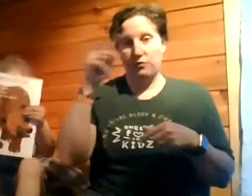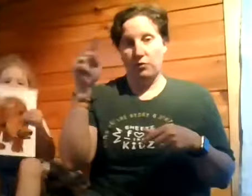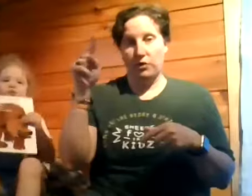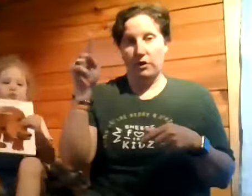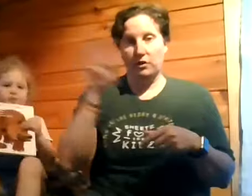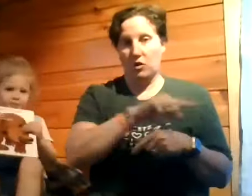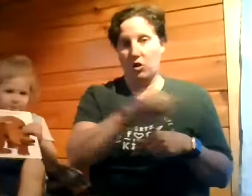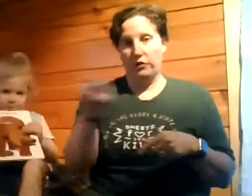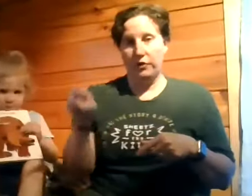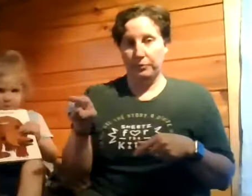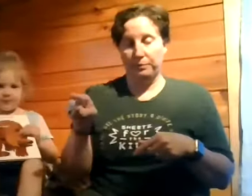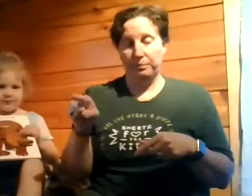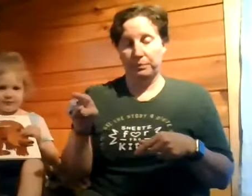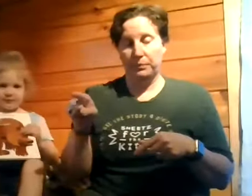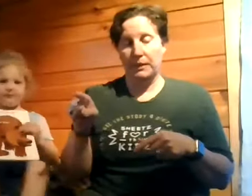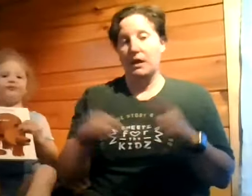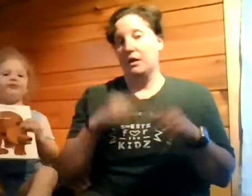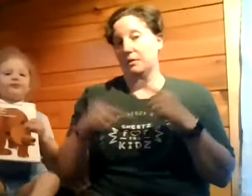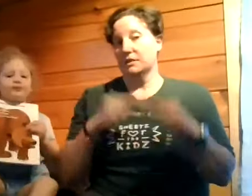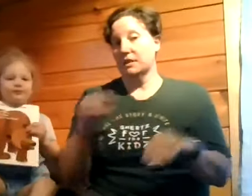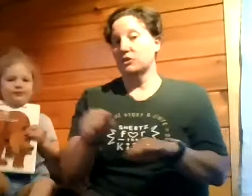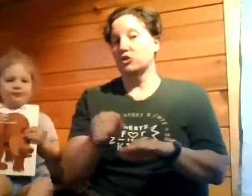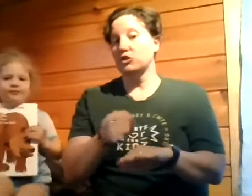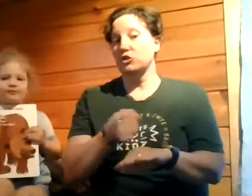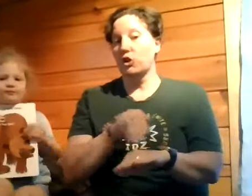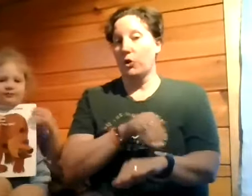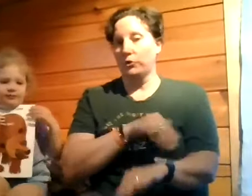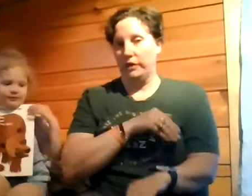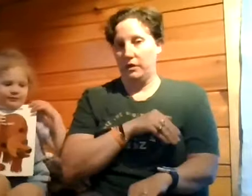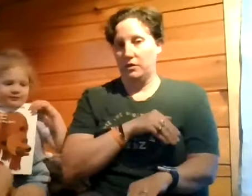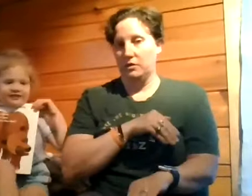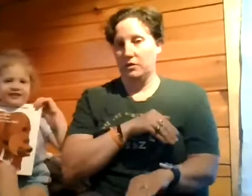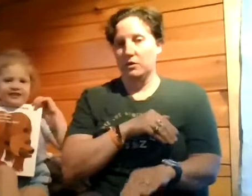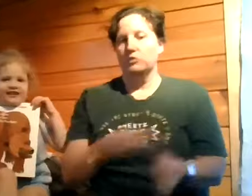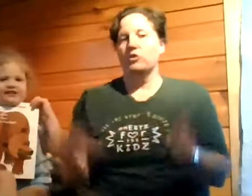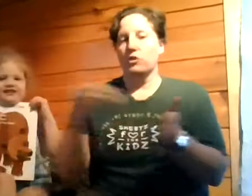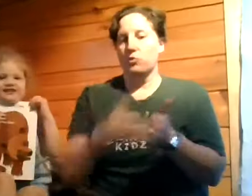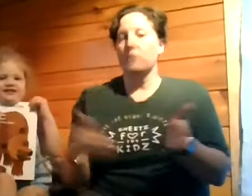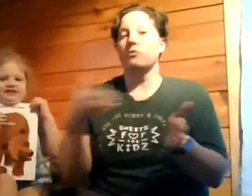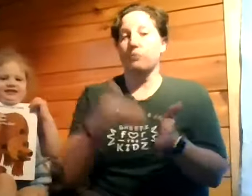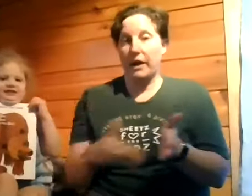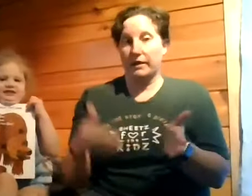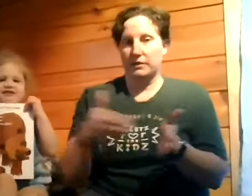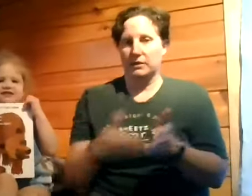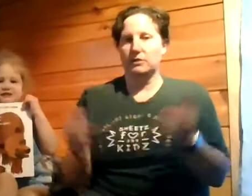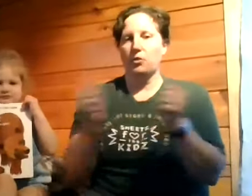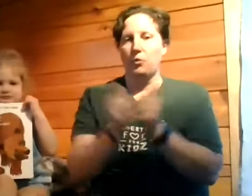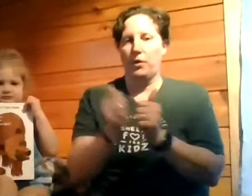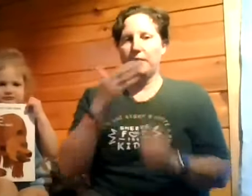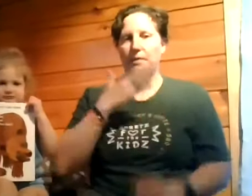for all of you. I'm gonna sign slowly so that you can practice with